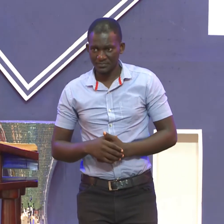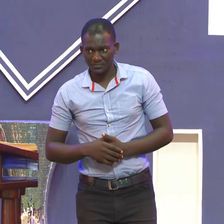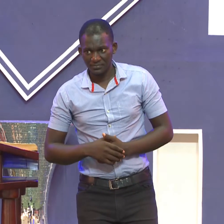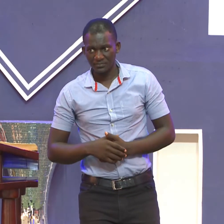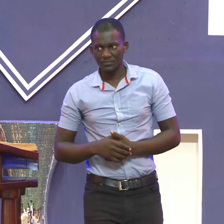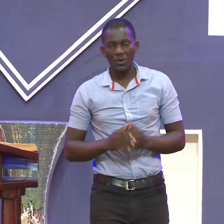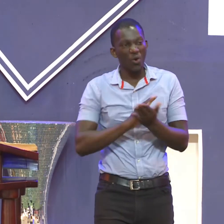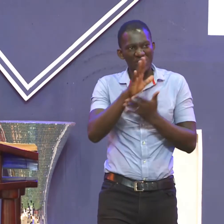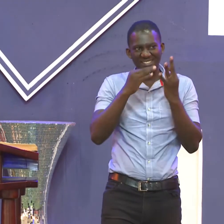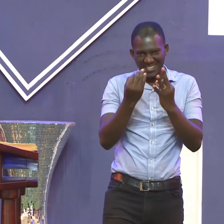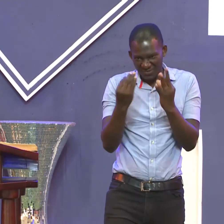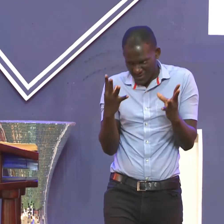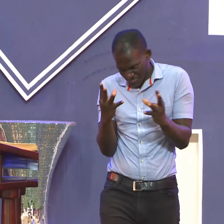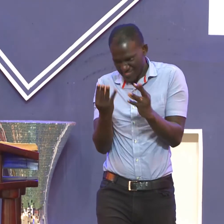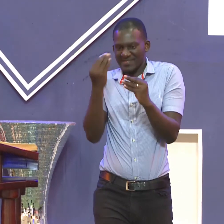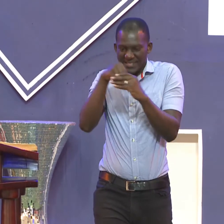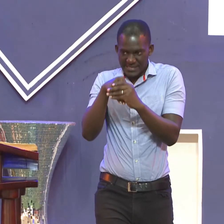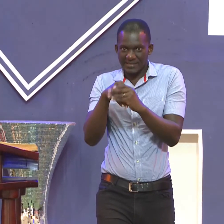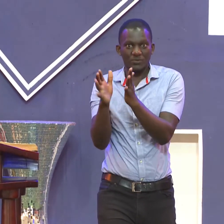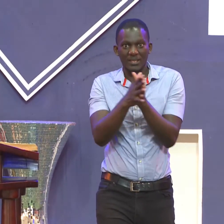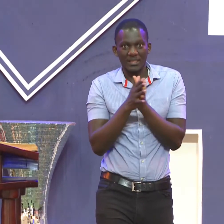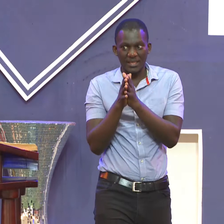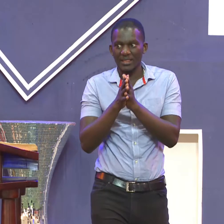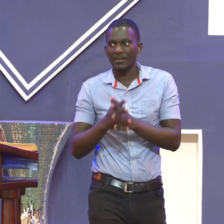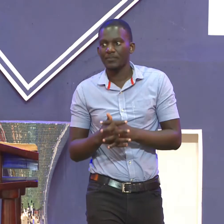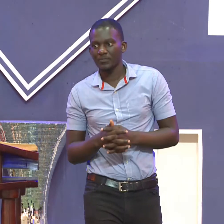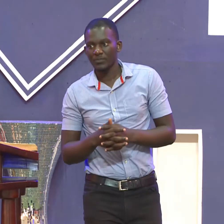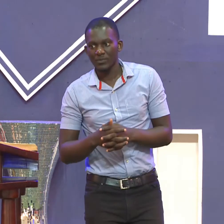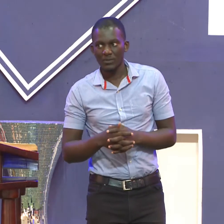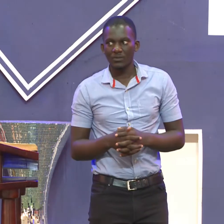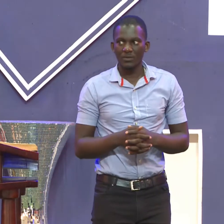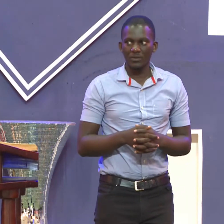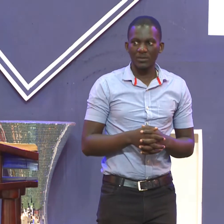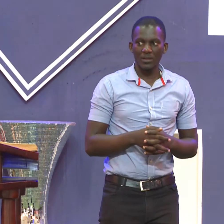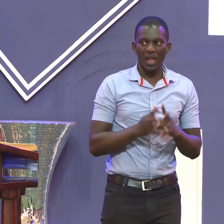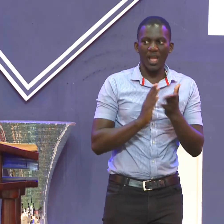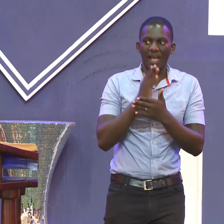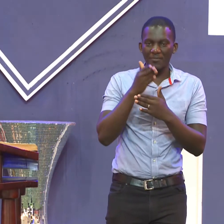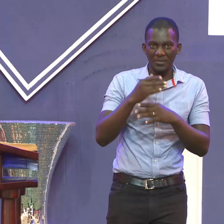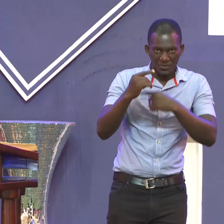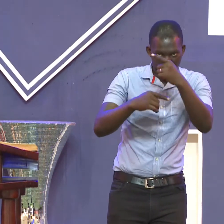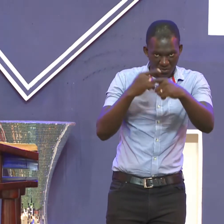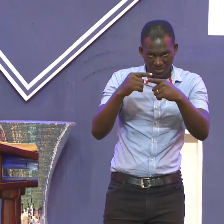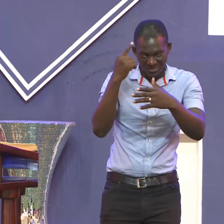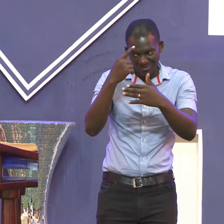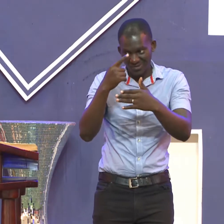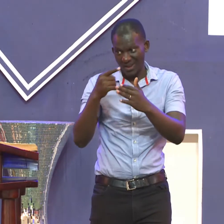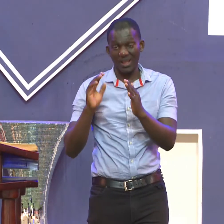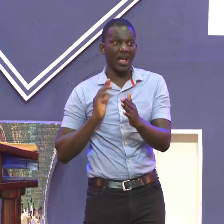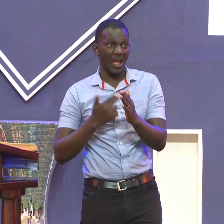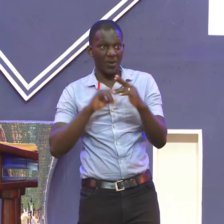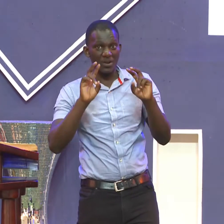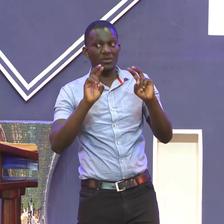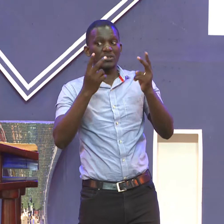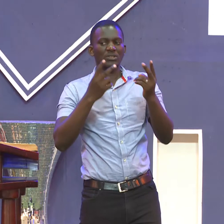ngenda biyunga wamu. I will join and wind up all of them. Tugende ku ekyo kye tuliko mu linnya lya Mukama. We shall go to our main. We tuddayo